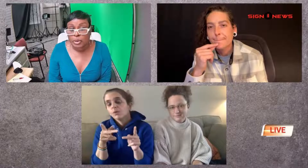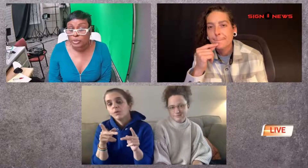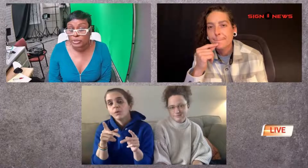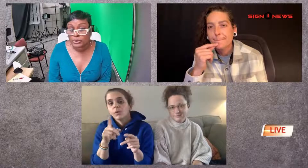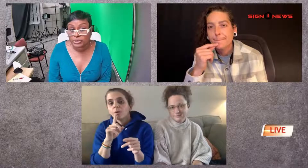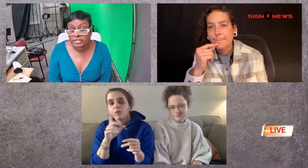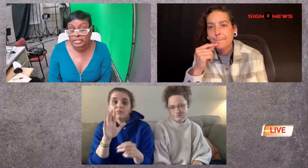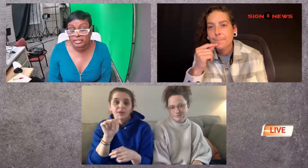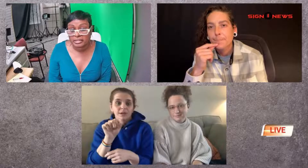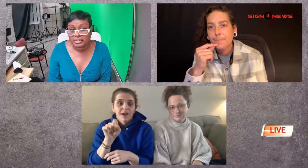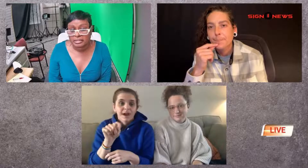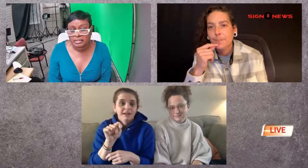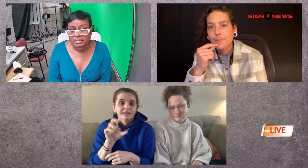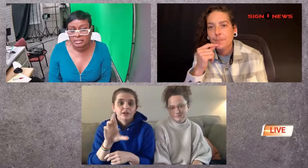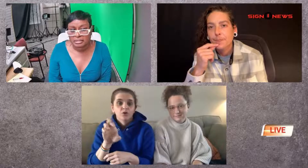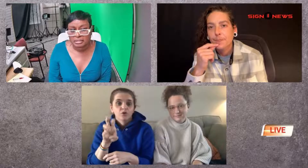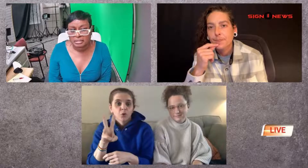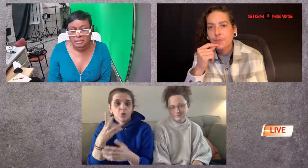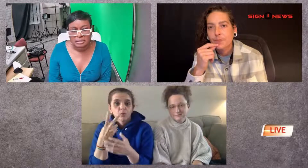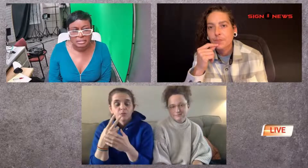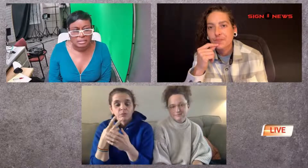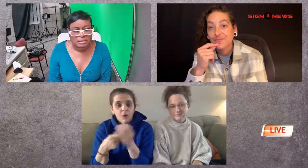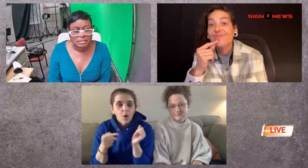But one really cool thing,